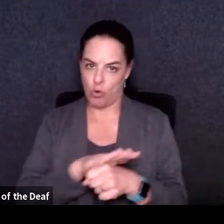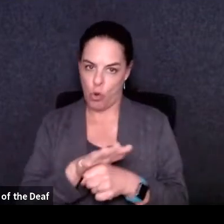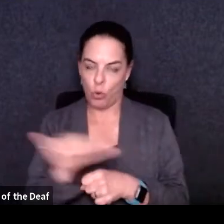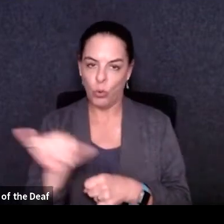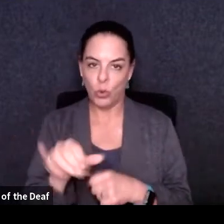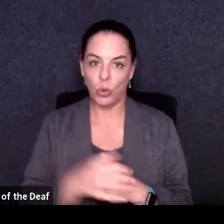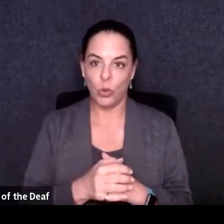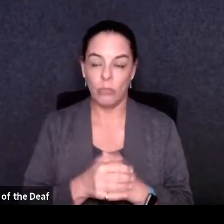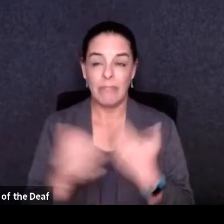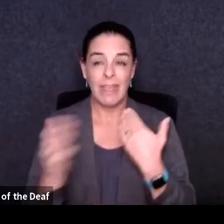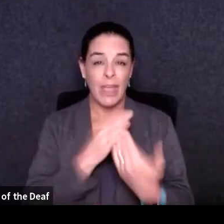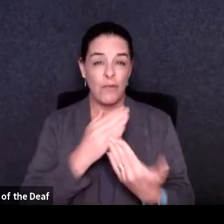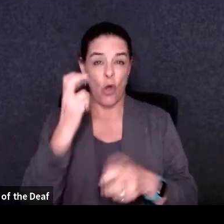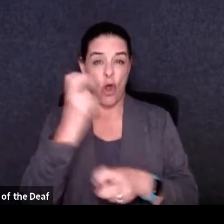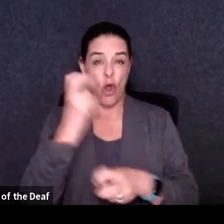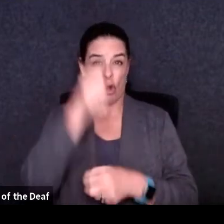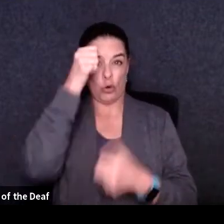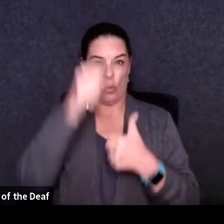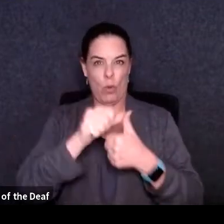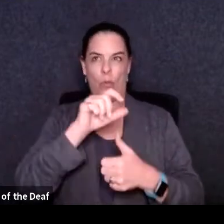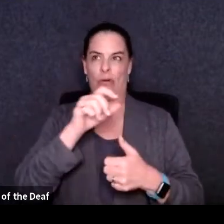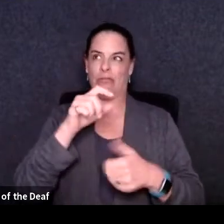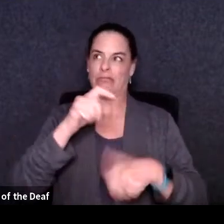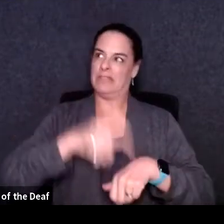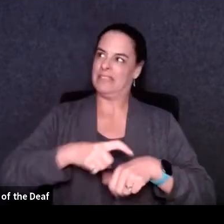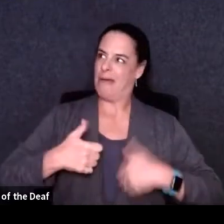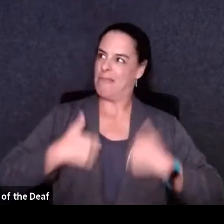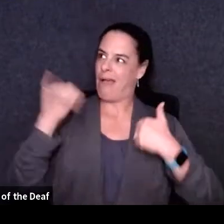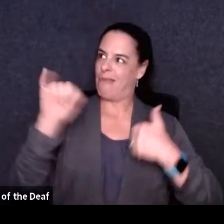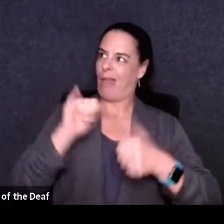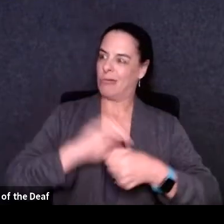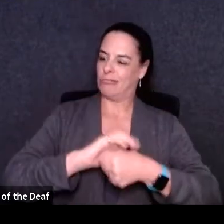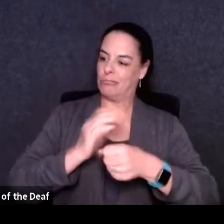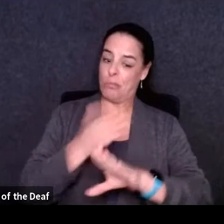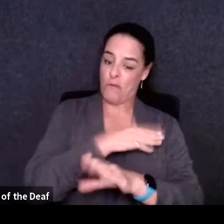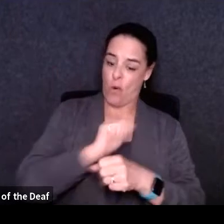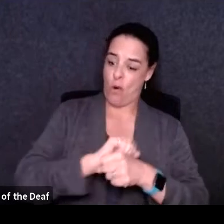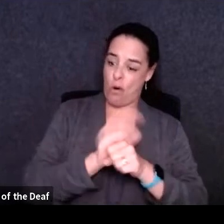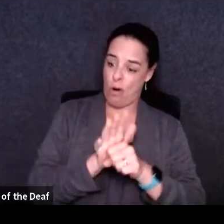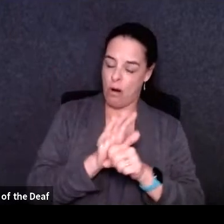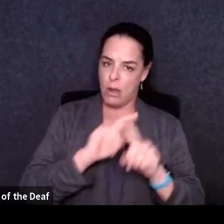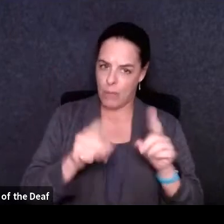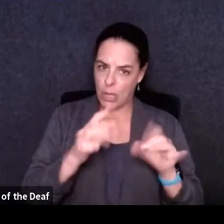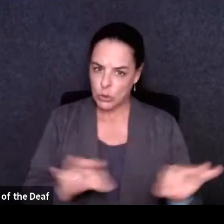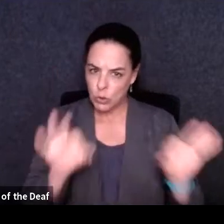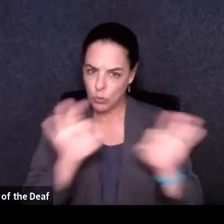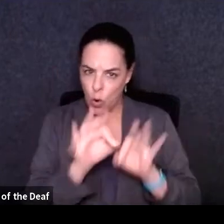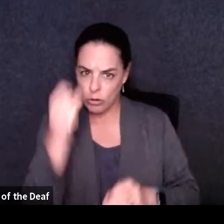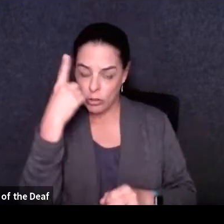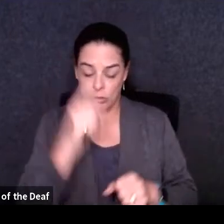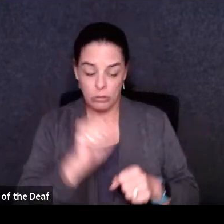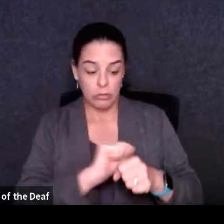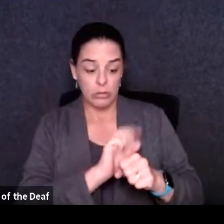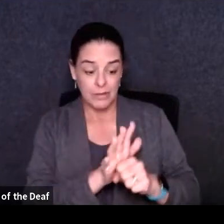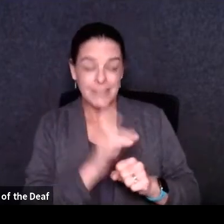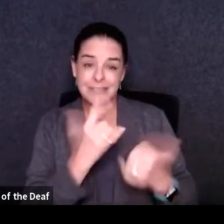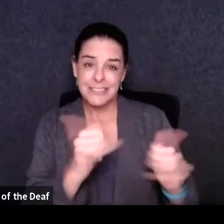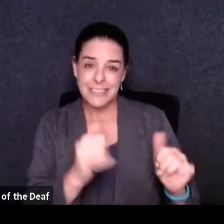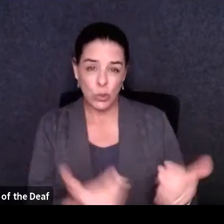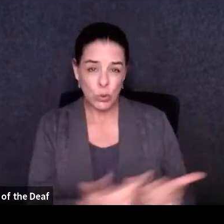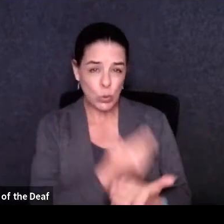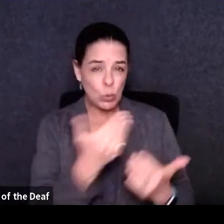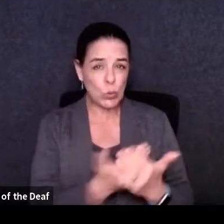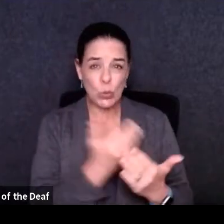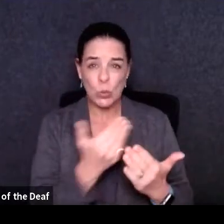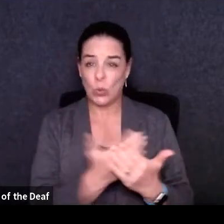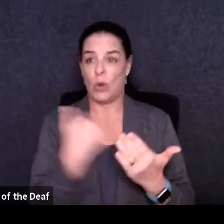a time before COVID-19, it's important to remember that this virus is still a new virus, and we anticipate more research to be